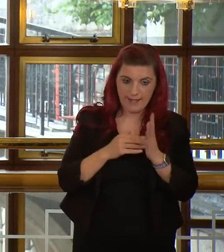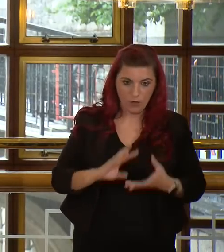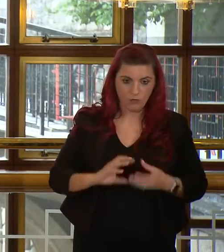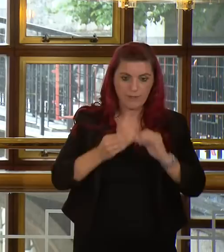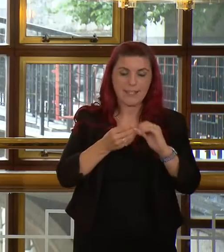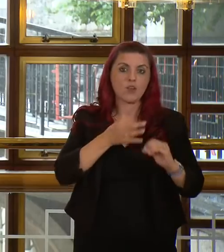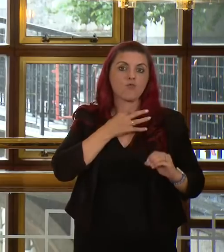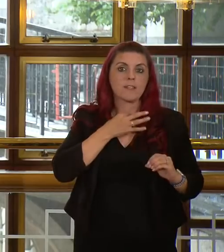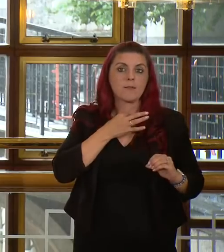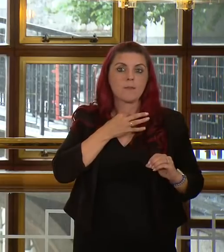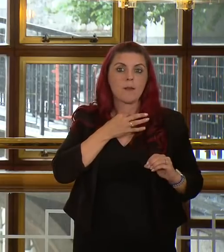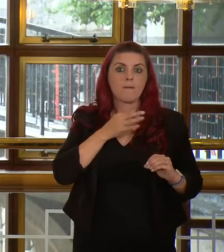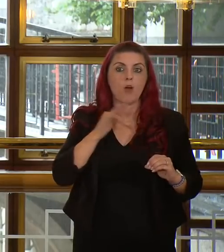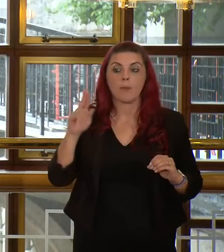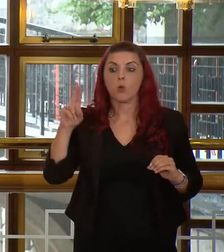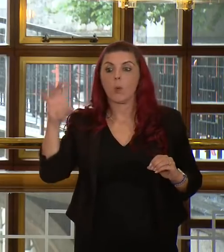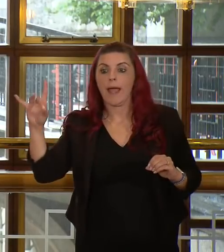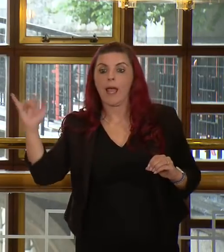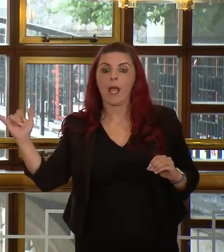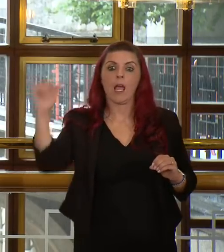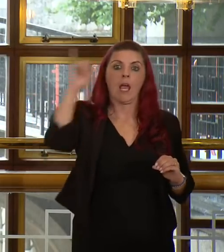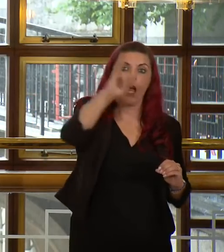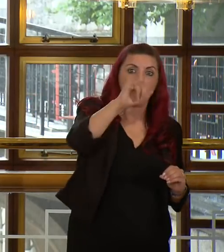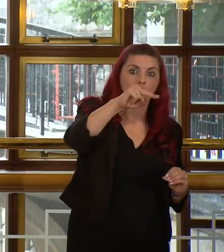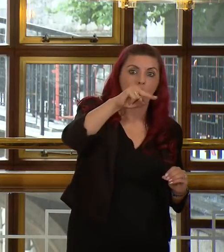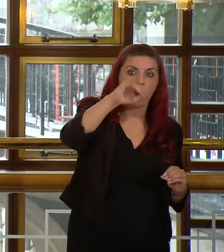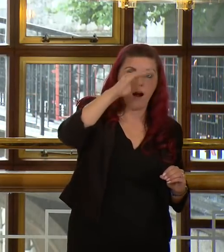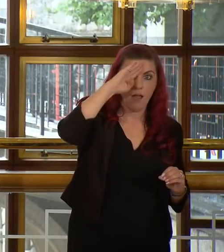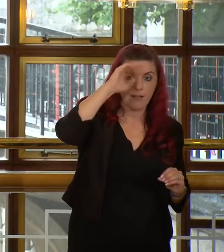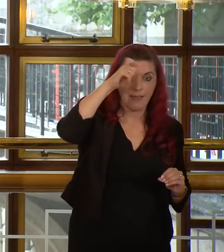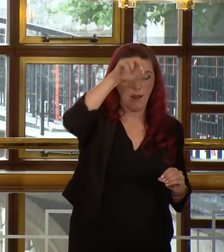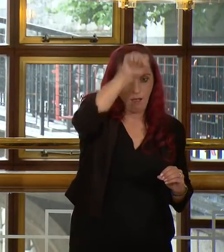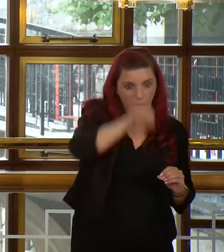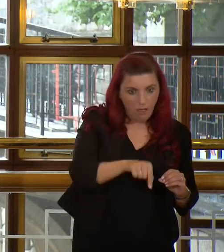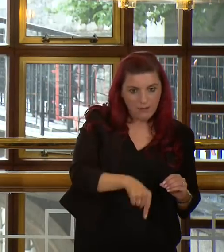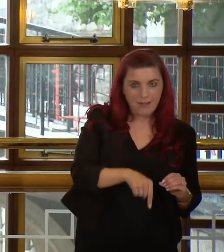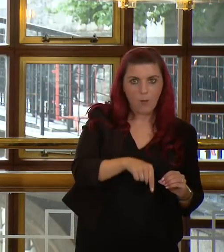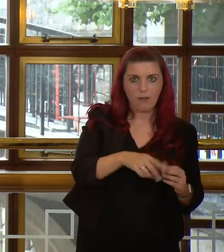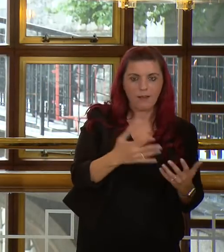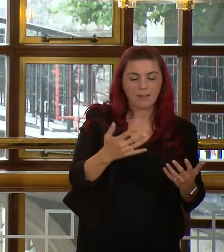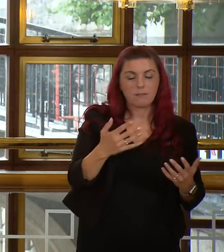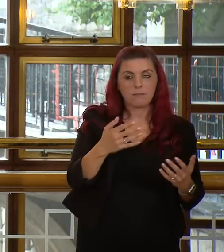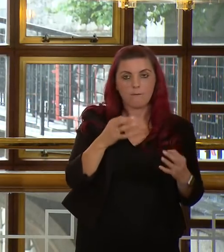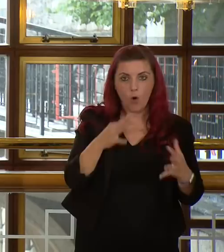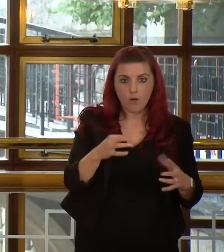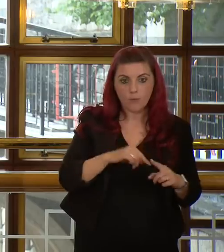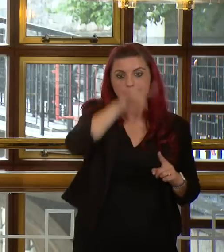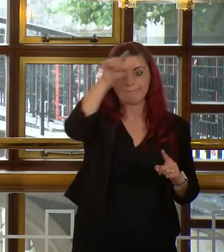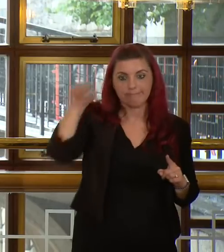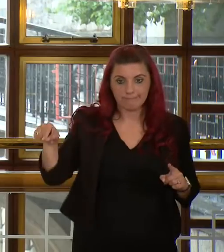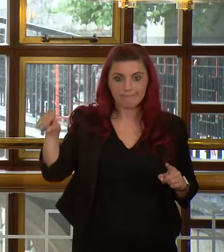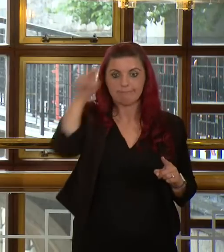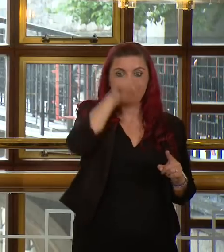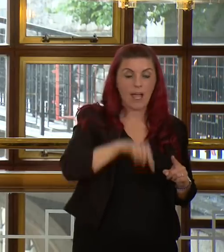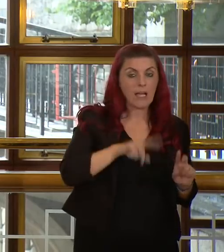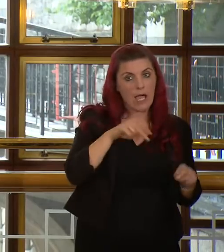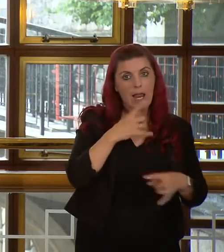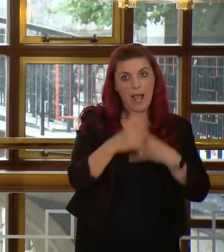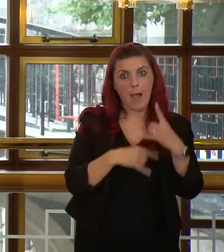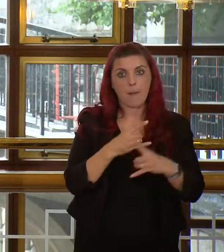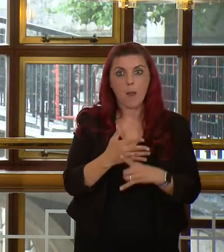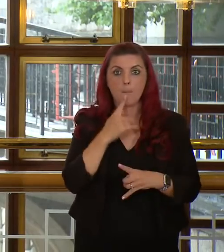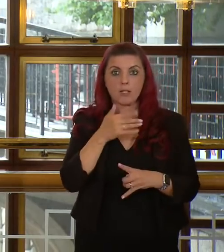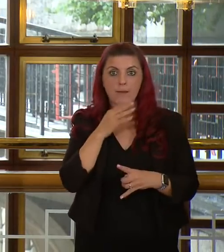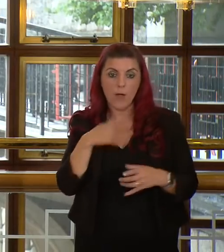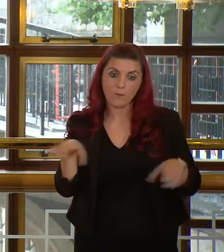people coming from Britain through Northern Ireland and vice versa. But if the alternative is closing the